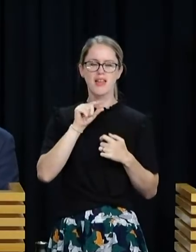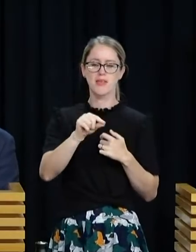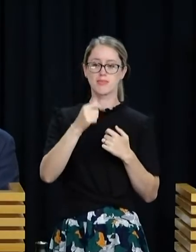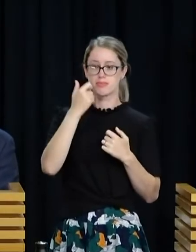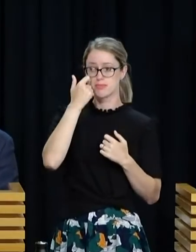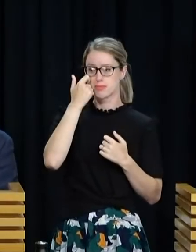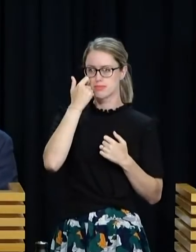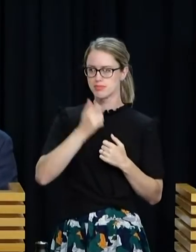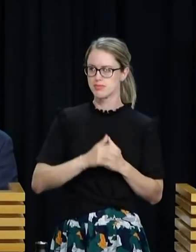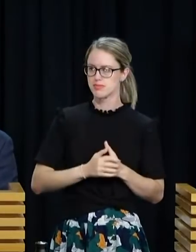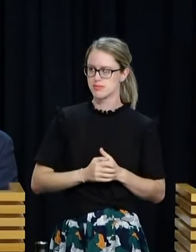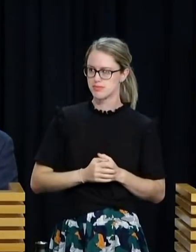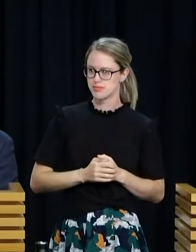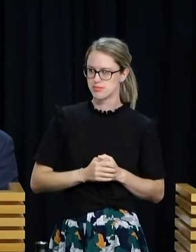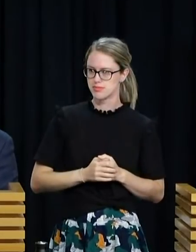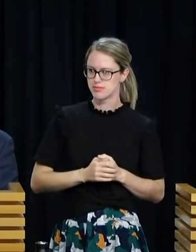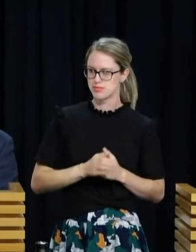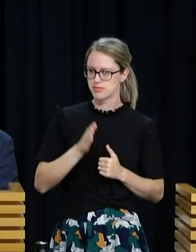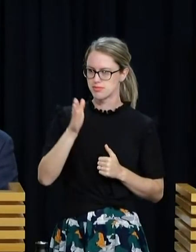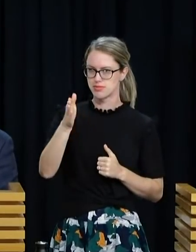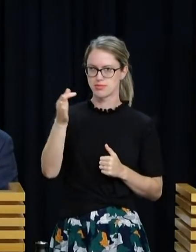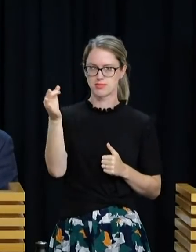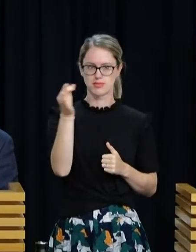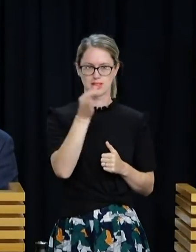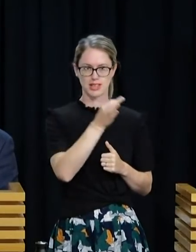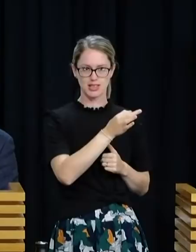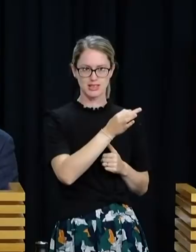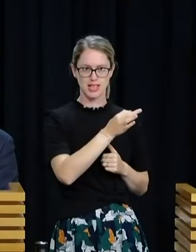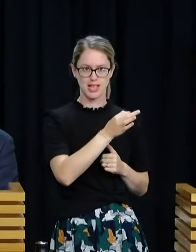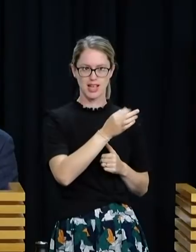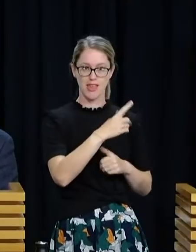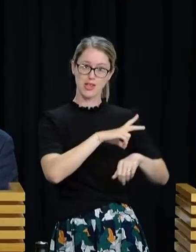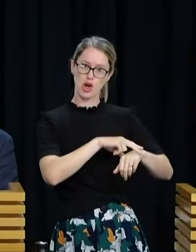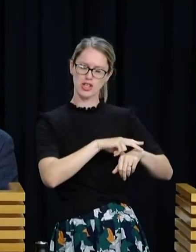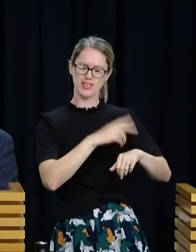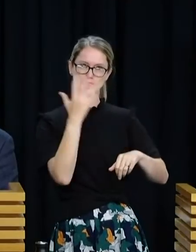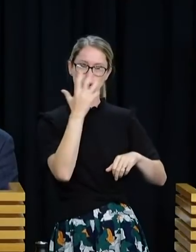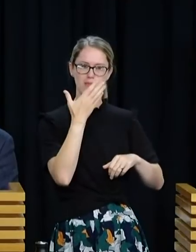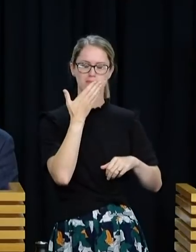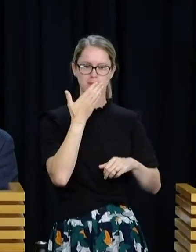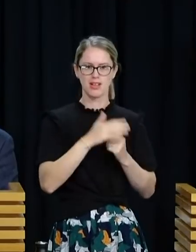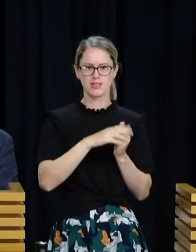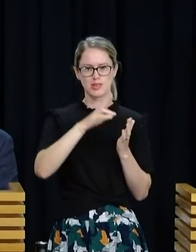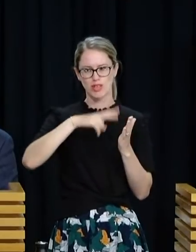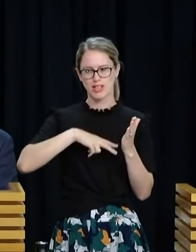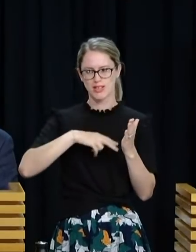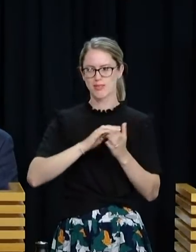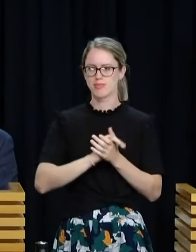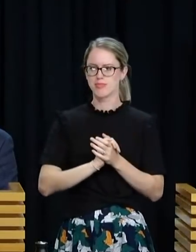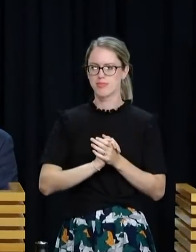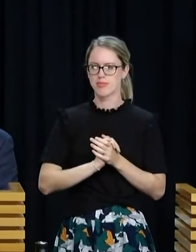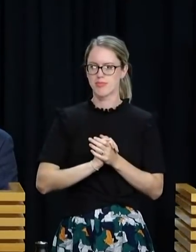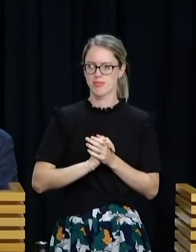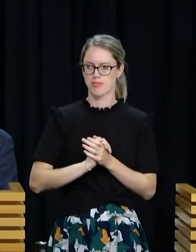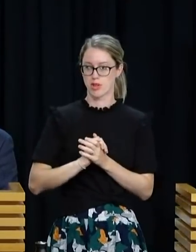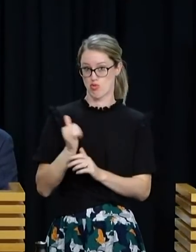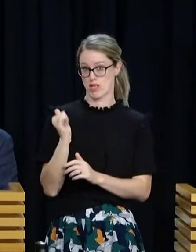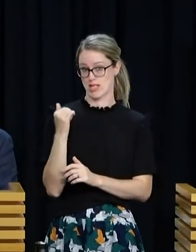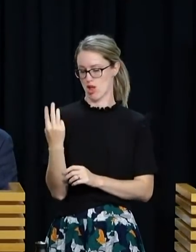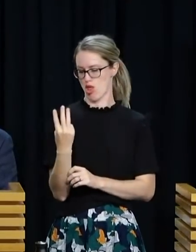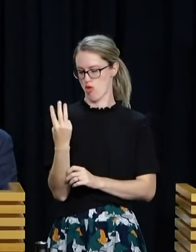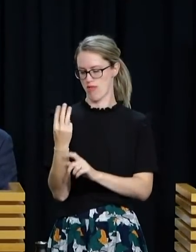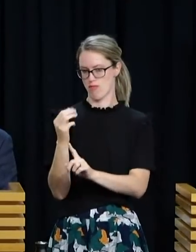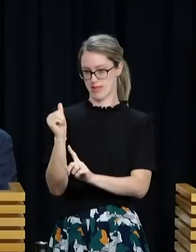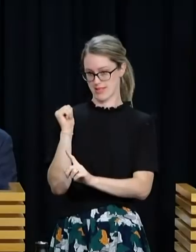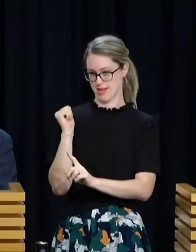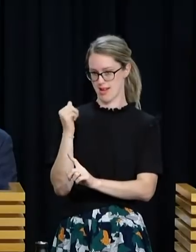For the doctor, sorry, I'm just going to read this out. Cases I, J and K, is it right